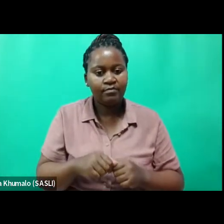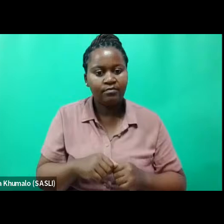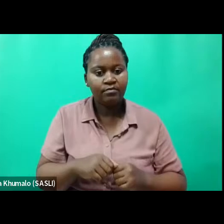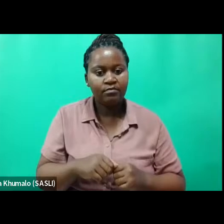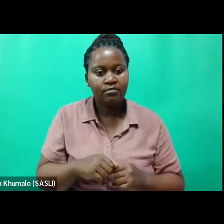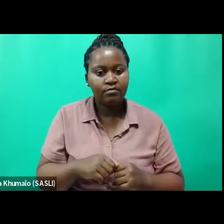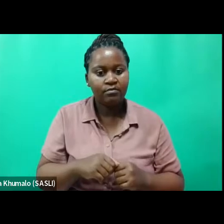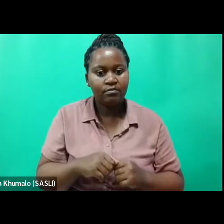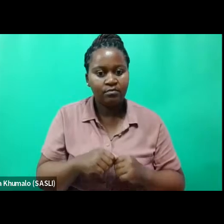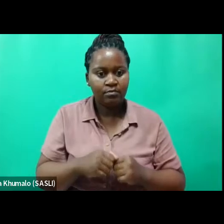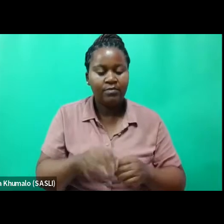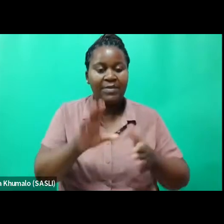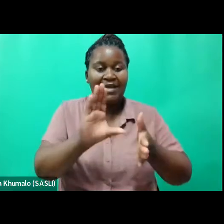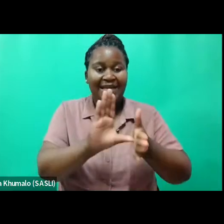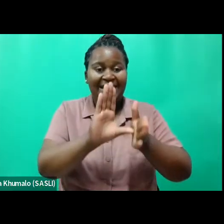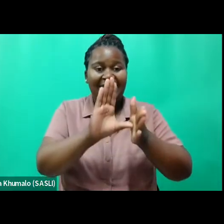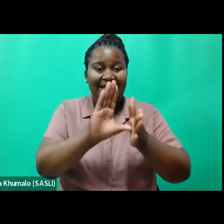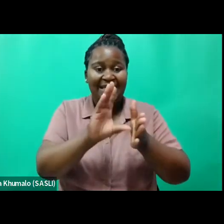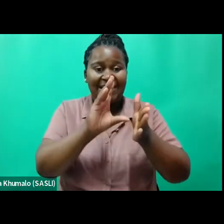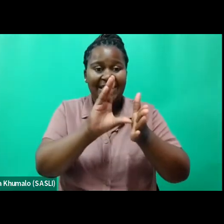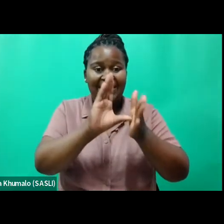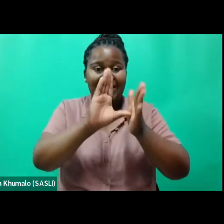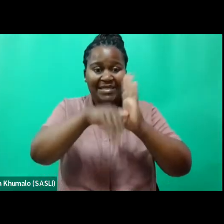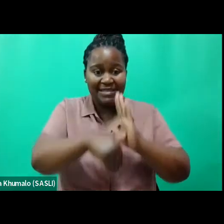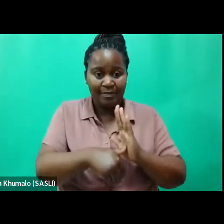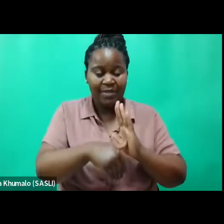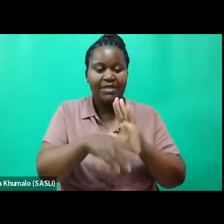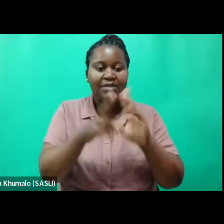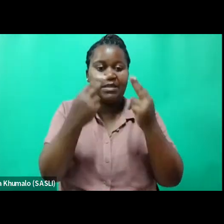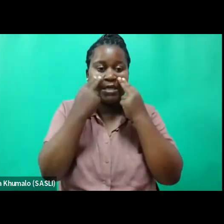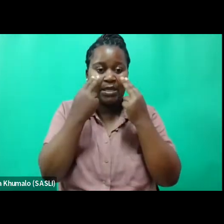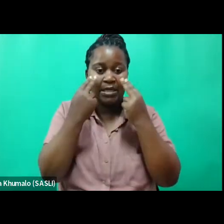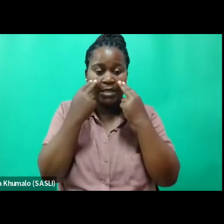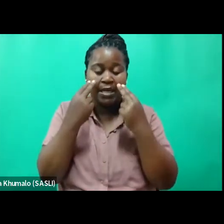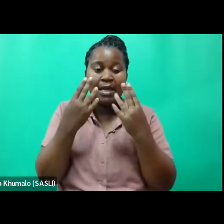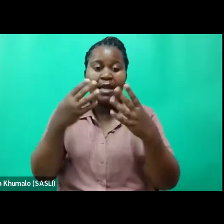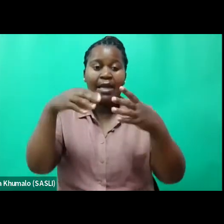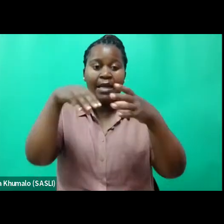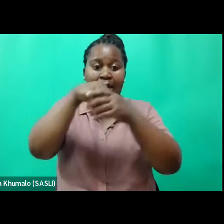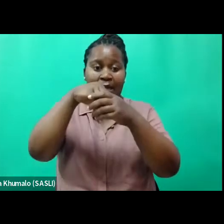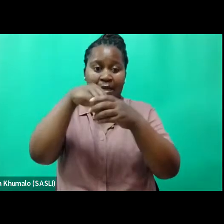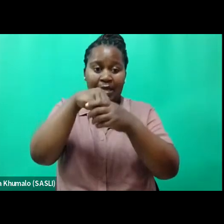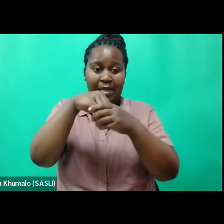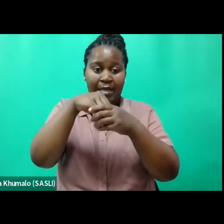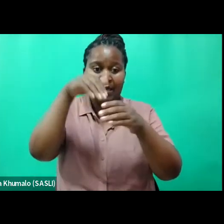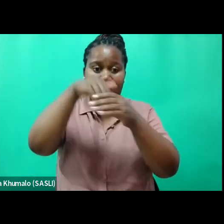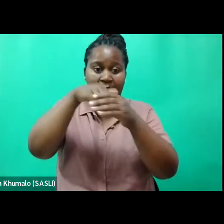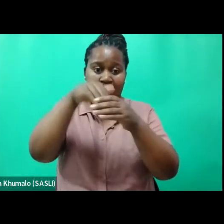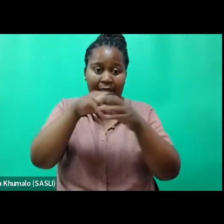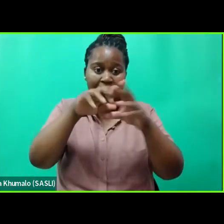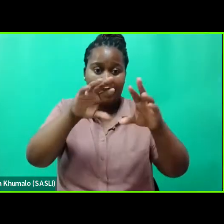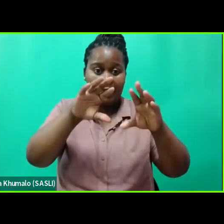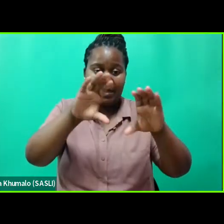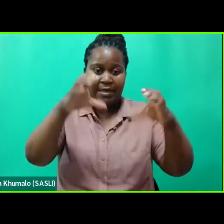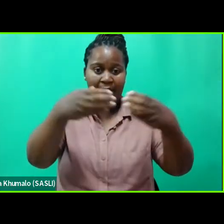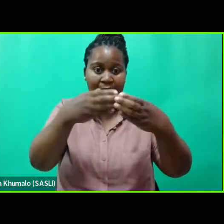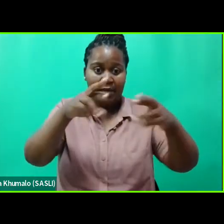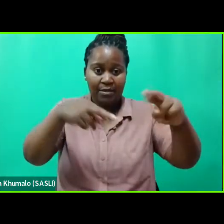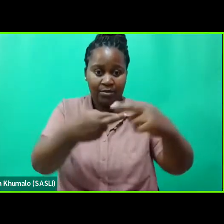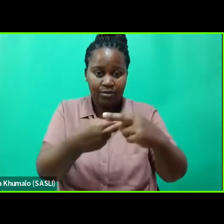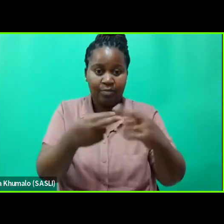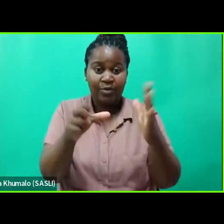that disability blindness in classrooms. I think this is very pertinent. This is very pertinent for all of us who are here